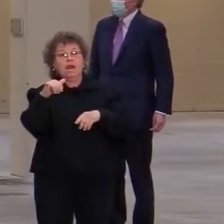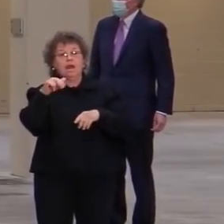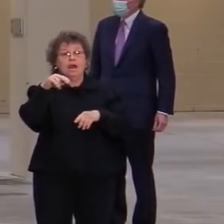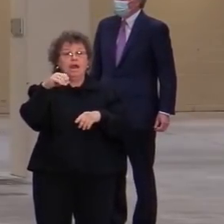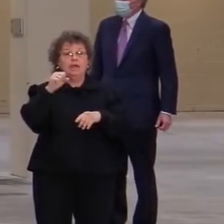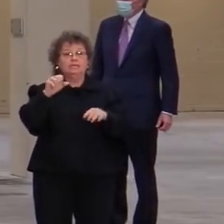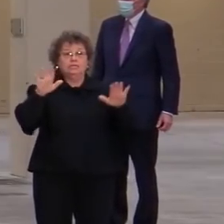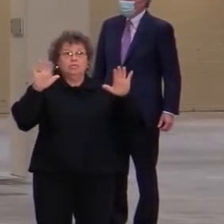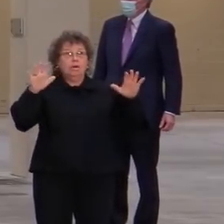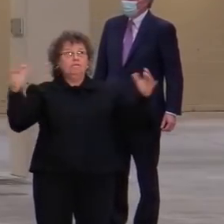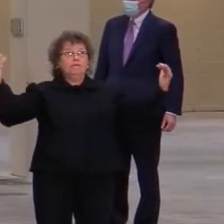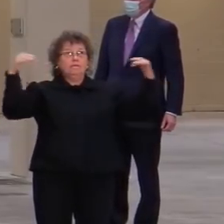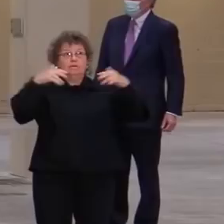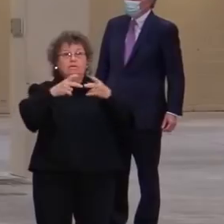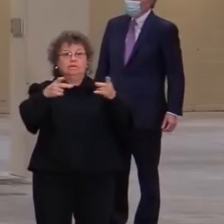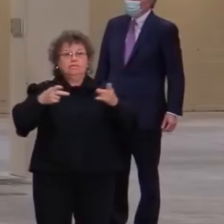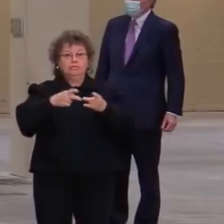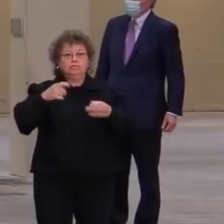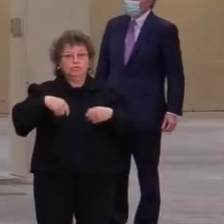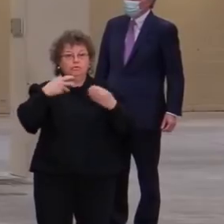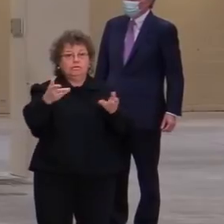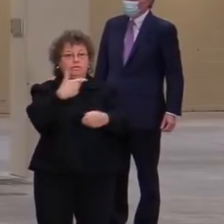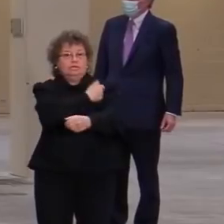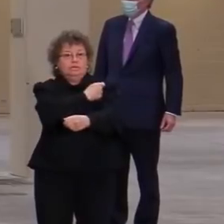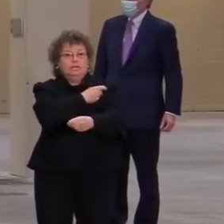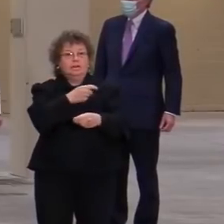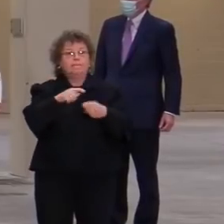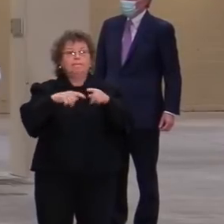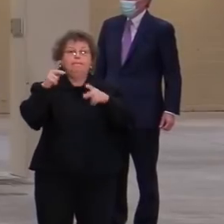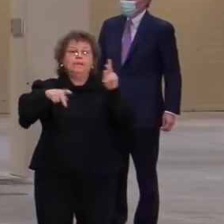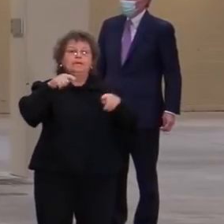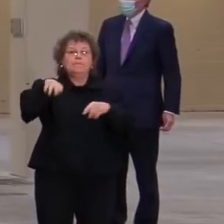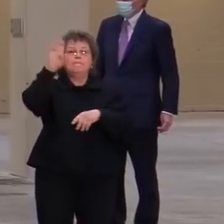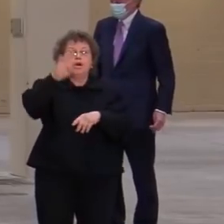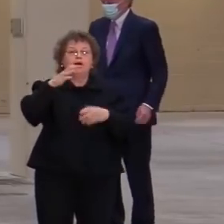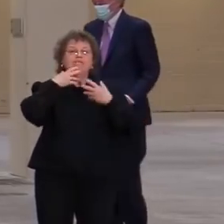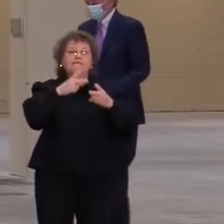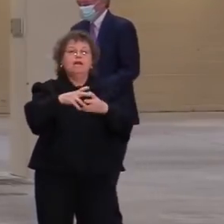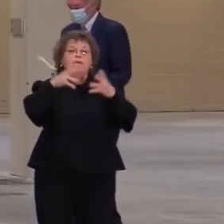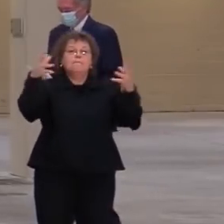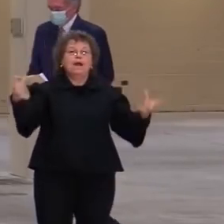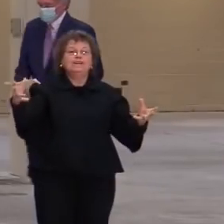serve the people of Greater Boston. Thank you very much. Senator Markey.